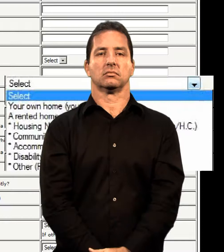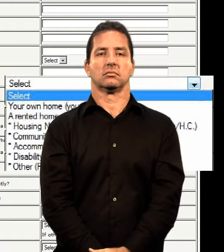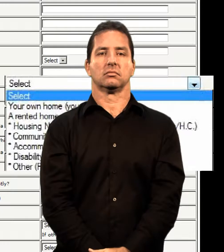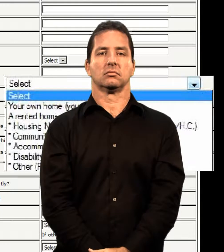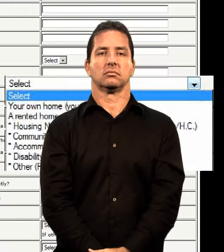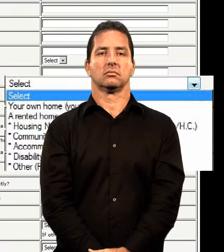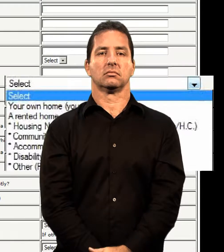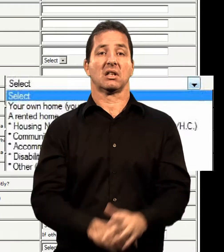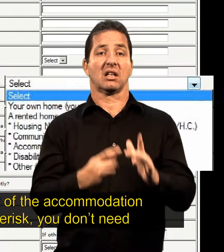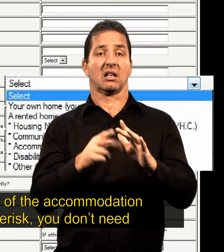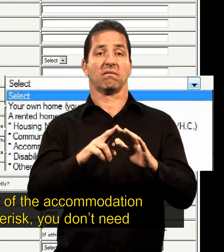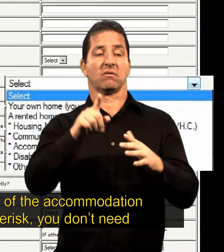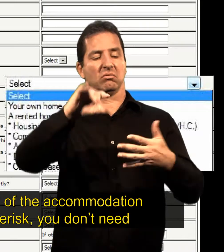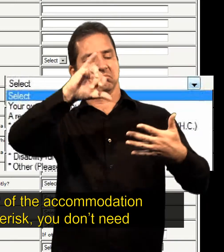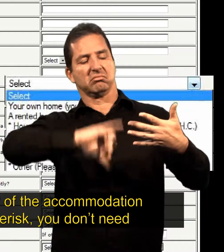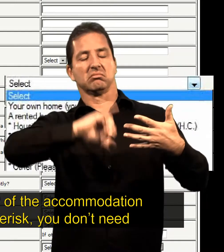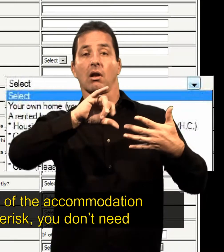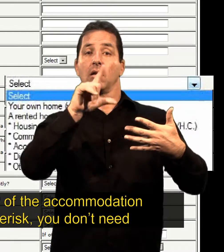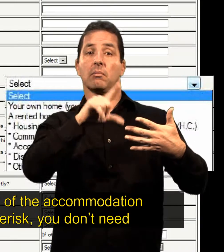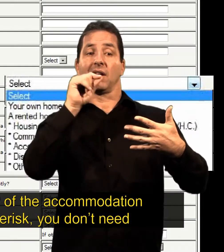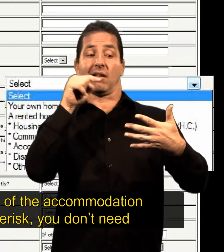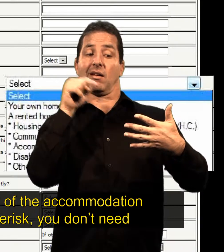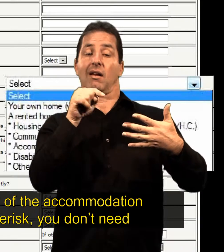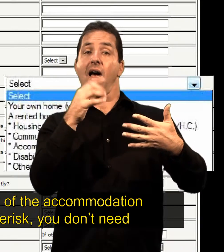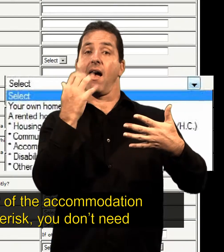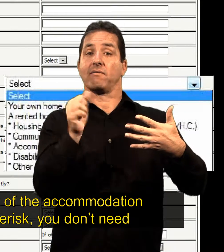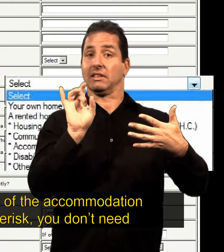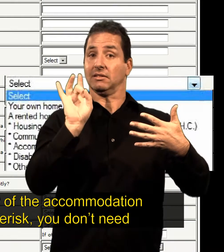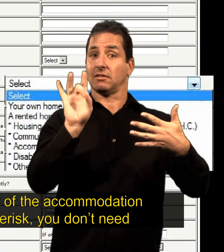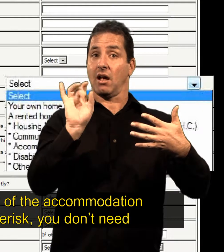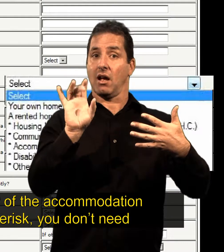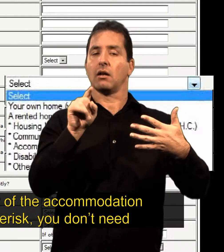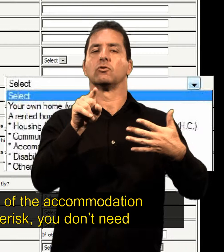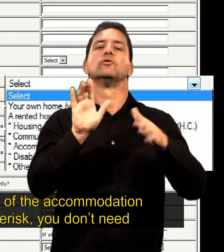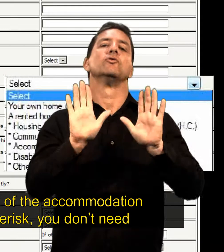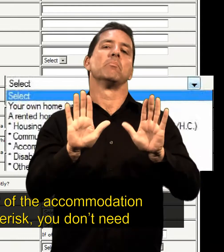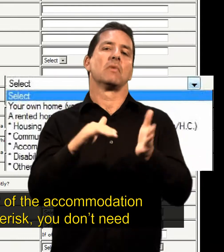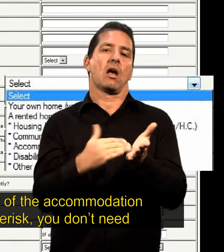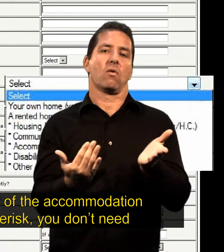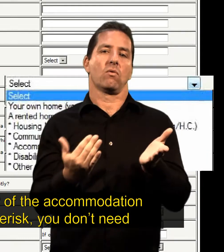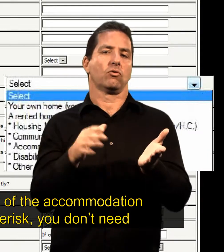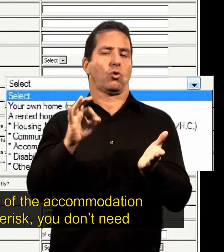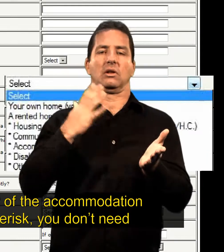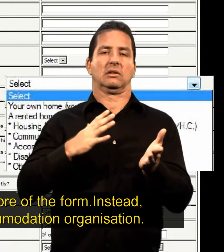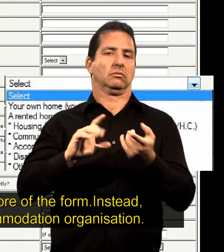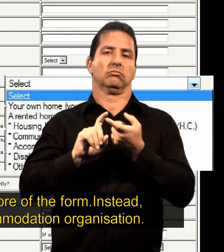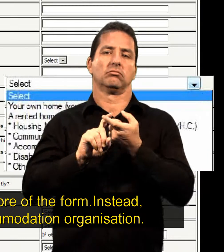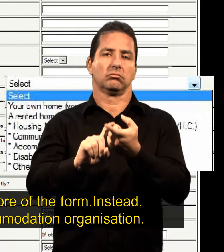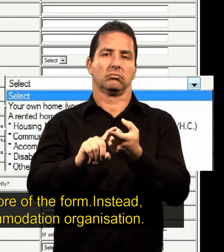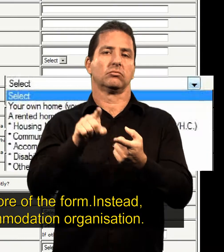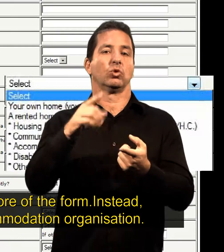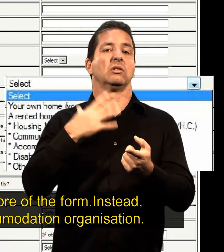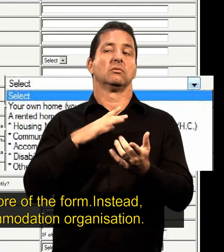type. If you selected any of the accommodation types with an asterisk, you don't need to complete any more of the